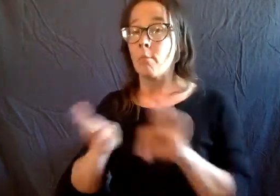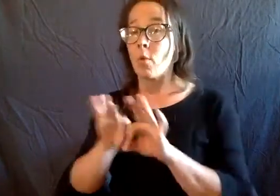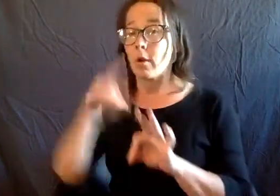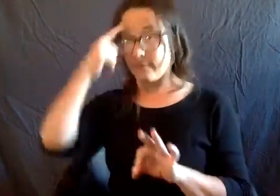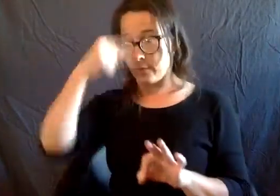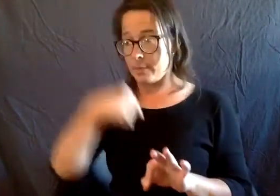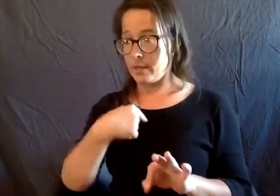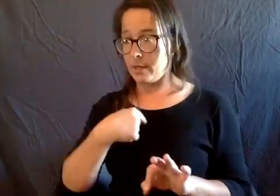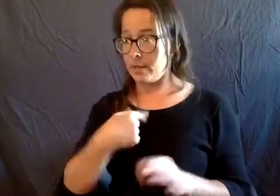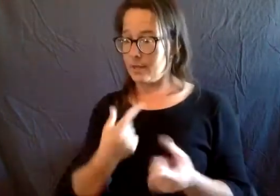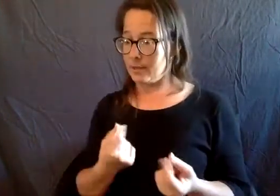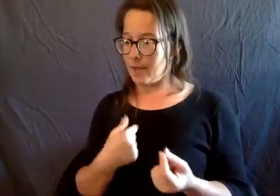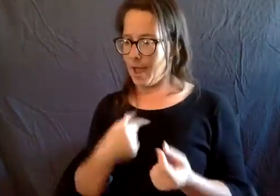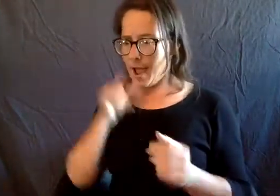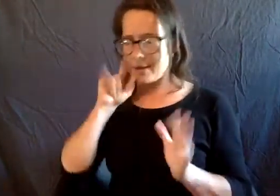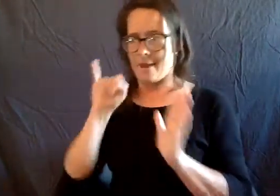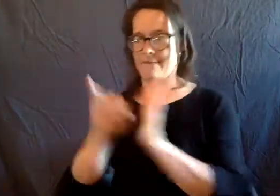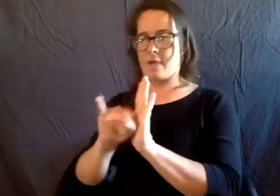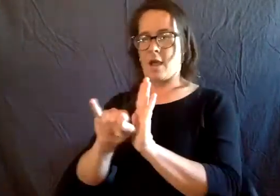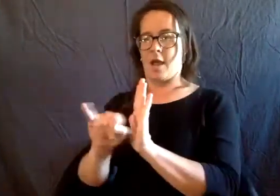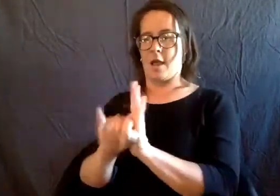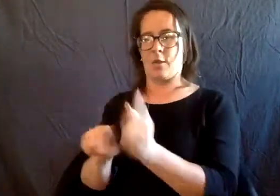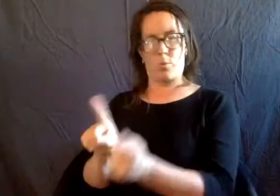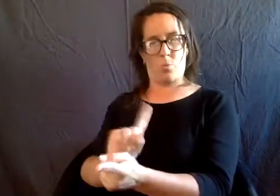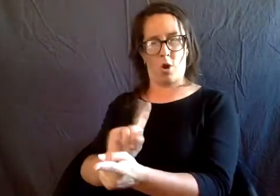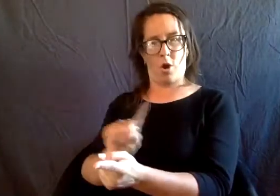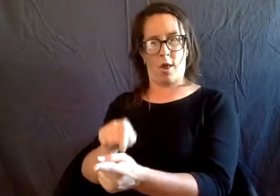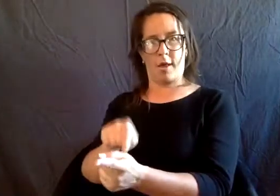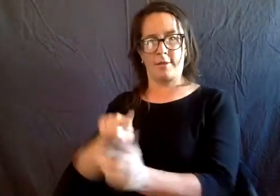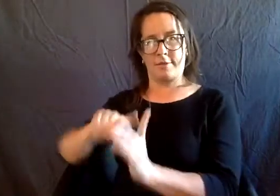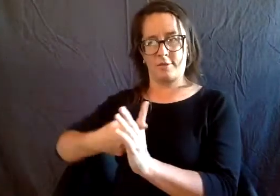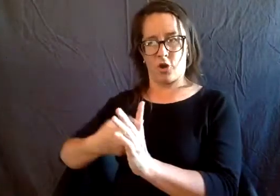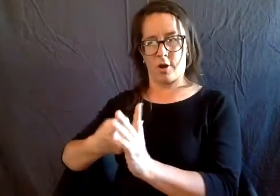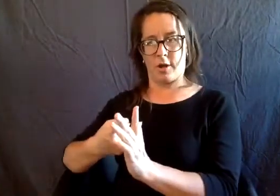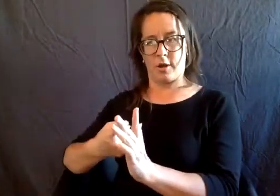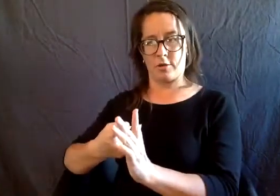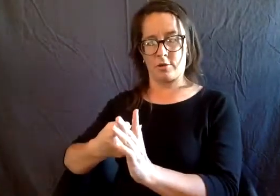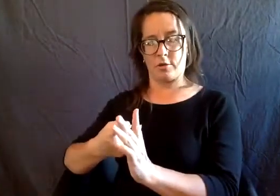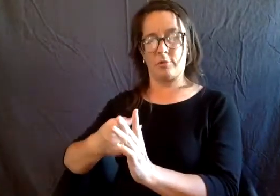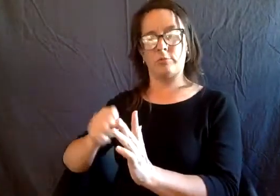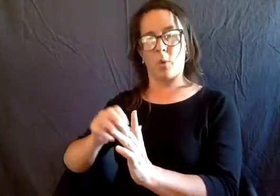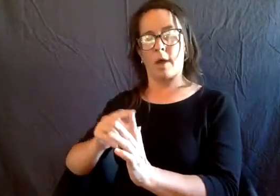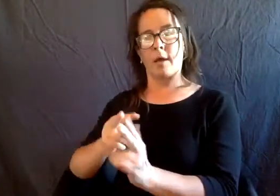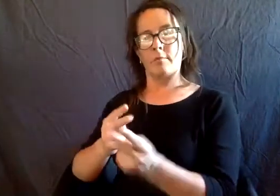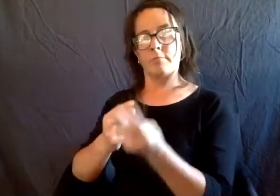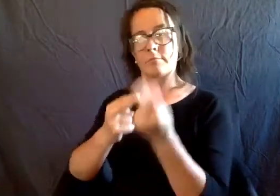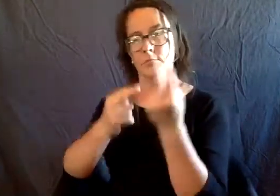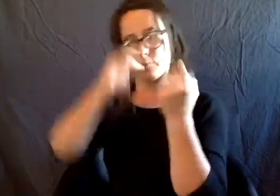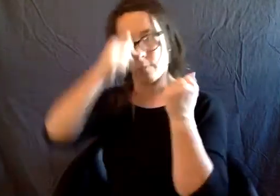It's important for me to identify where I started so that I can remember where I am now. I grew